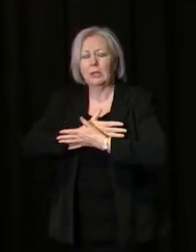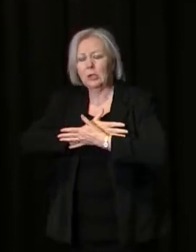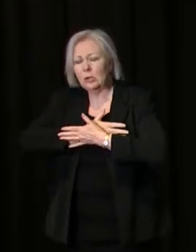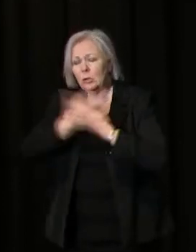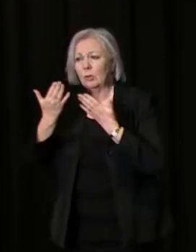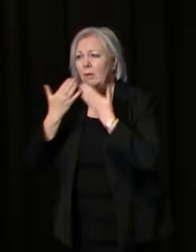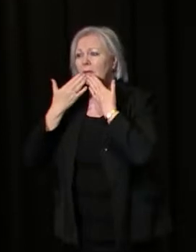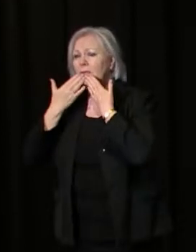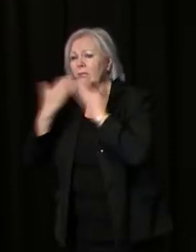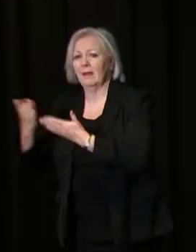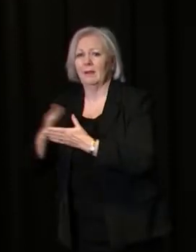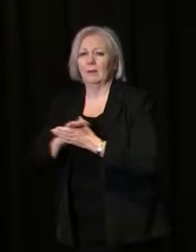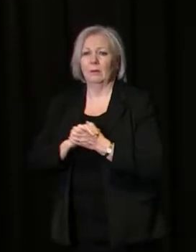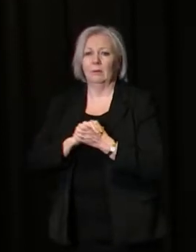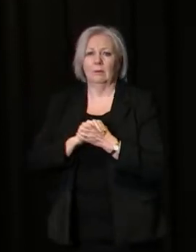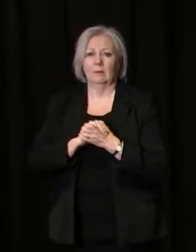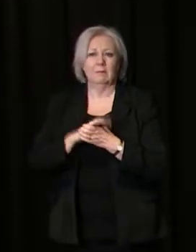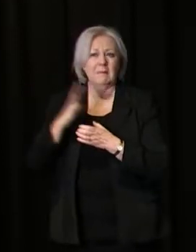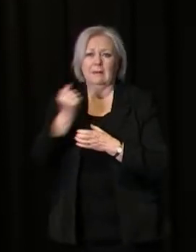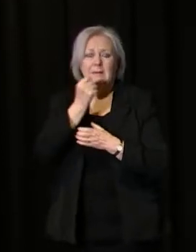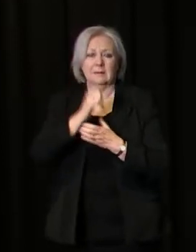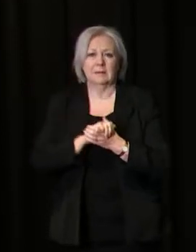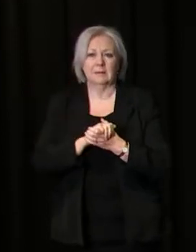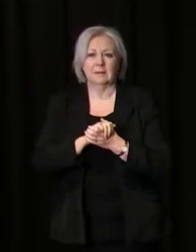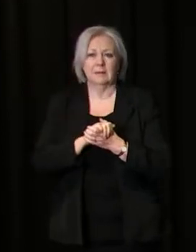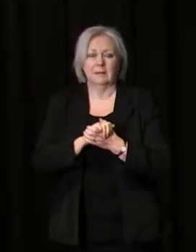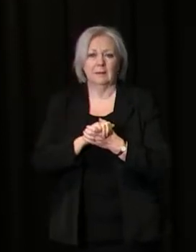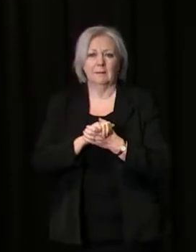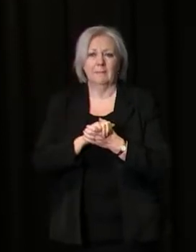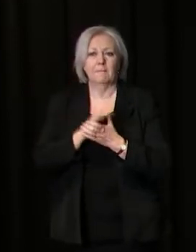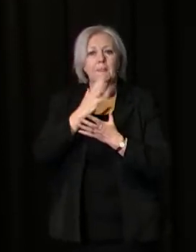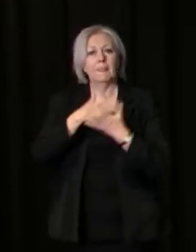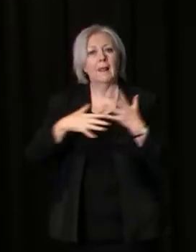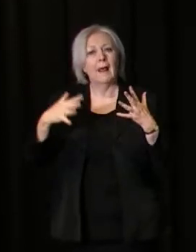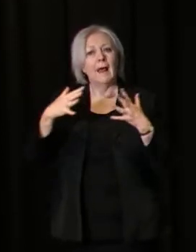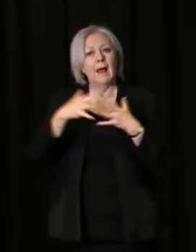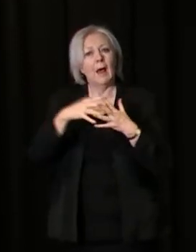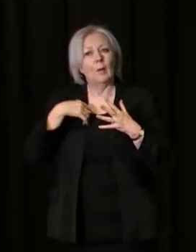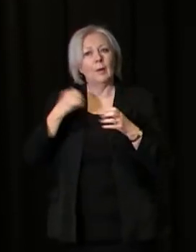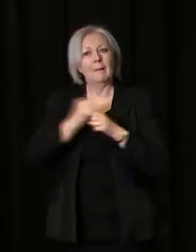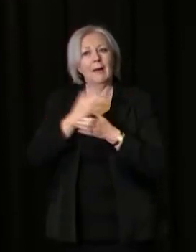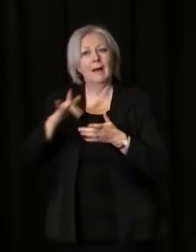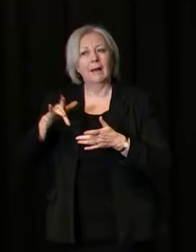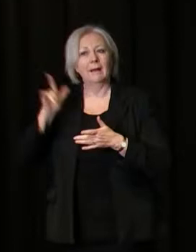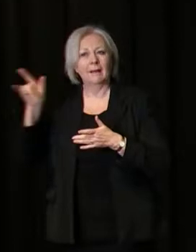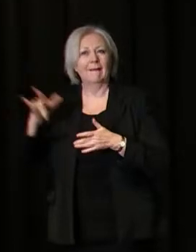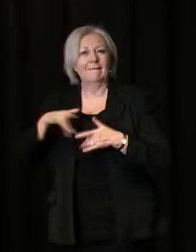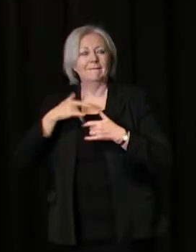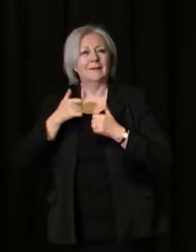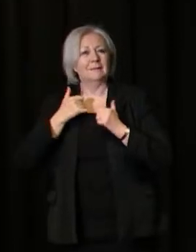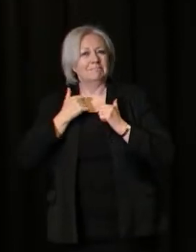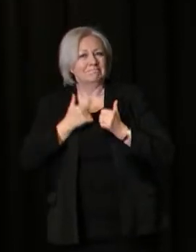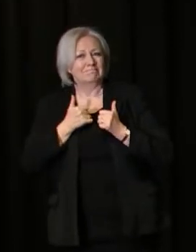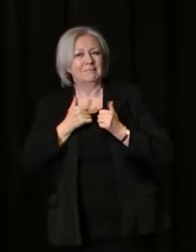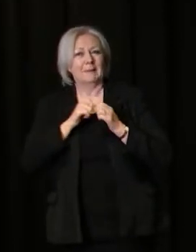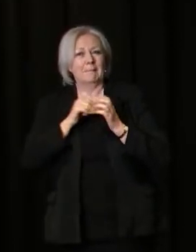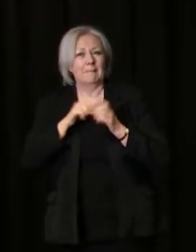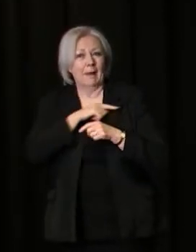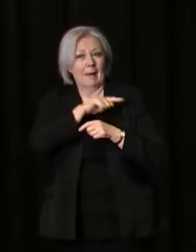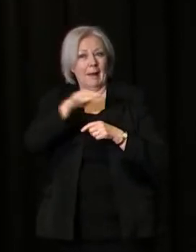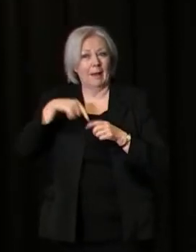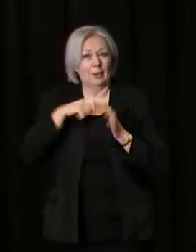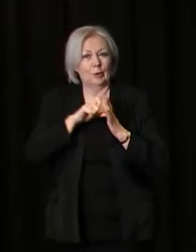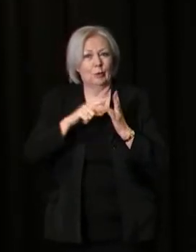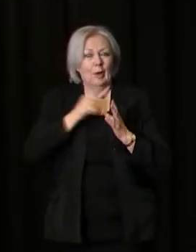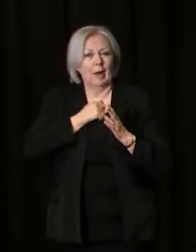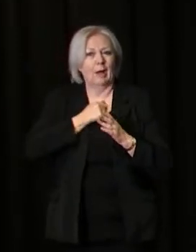here too, and I think can repay that debt by coming forward, getting vaccinated,